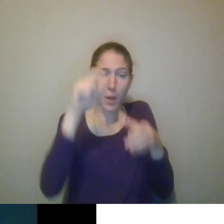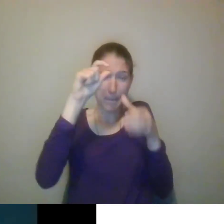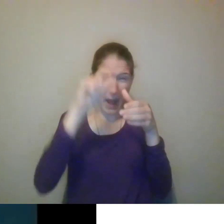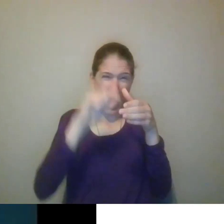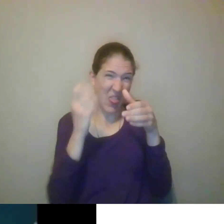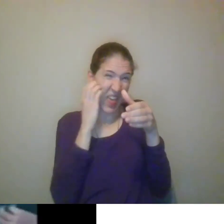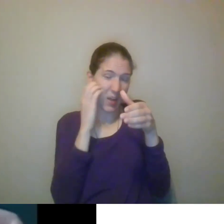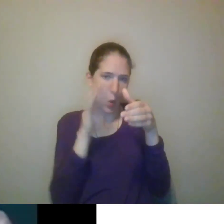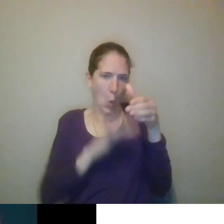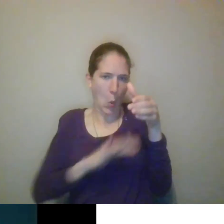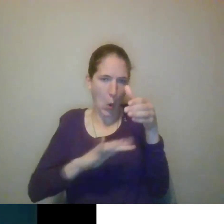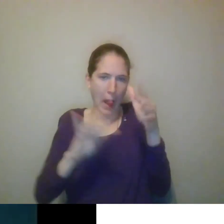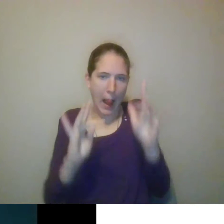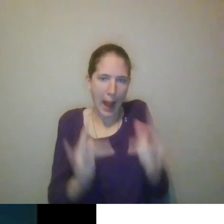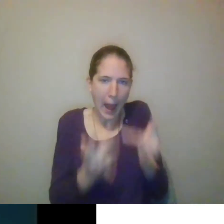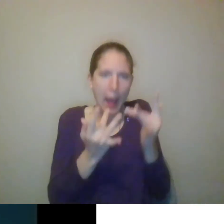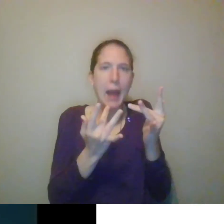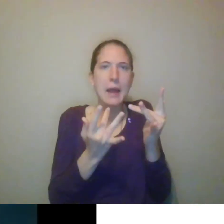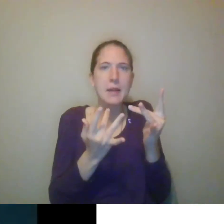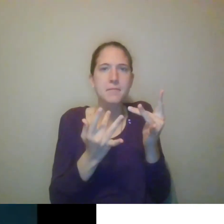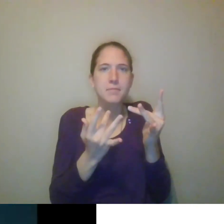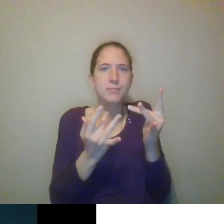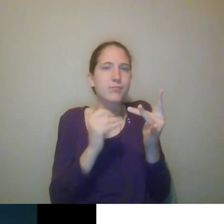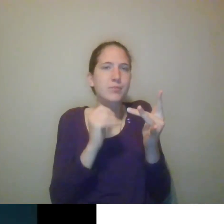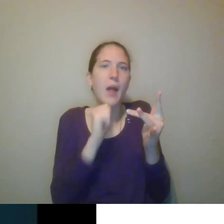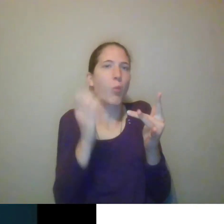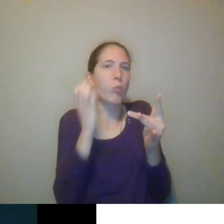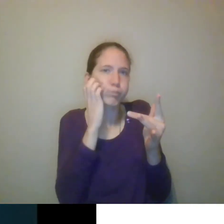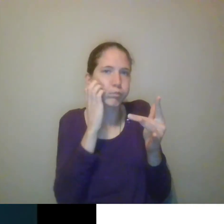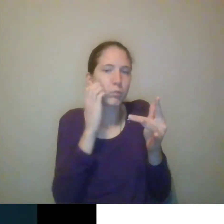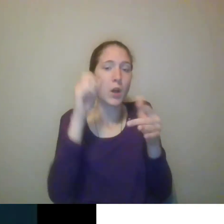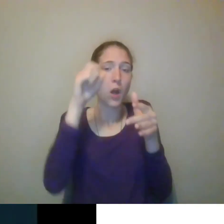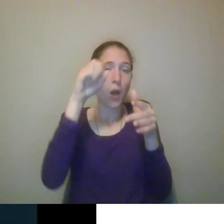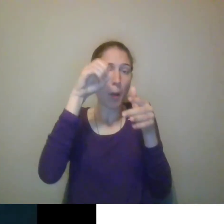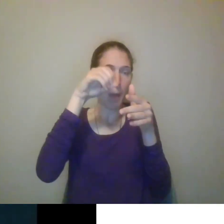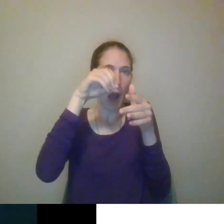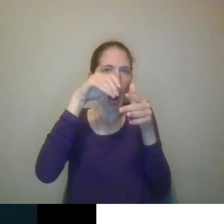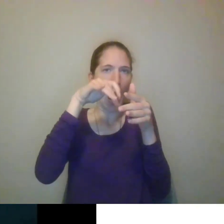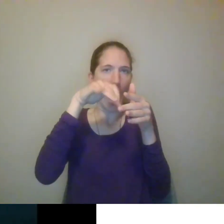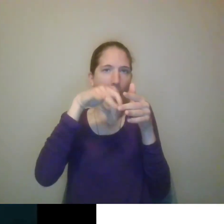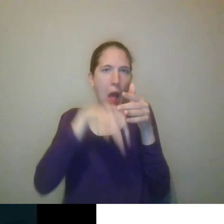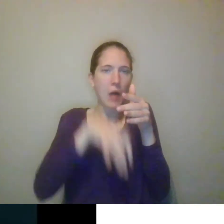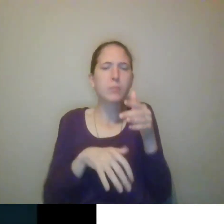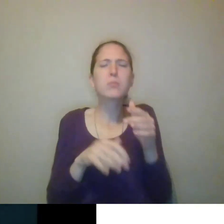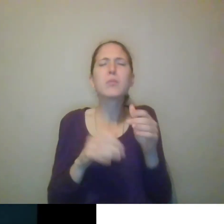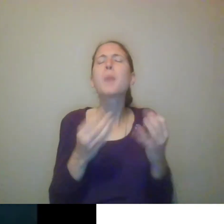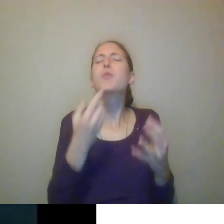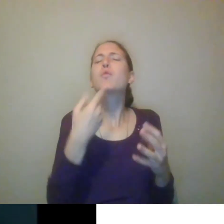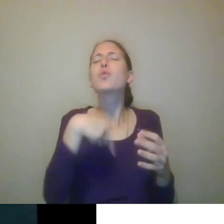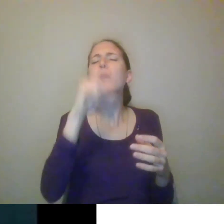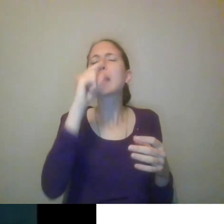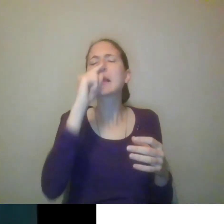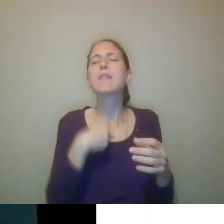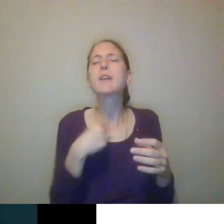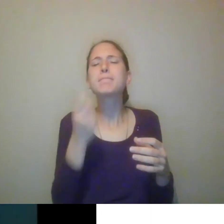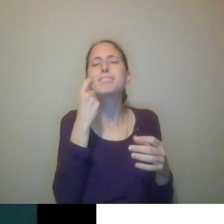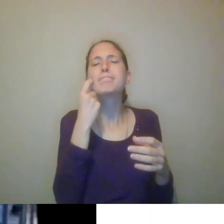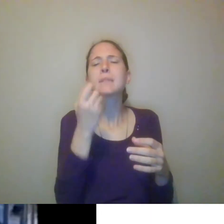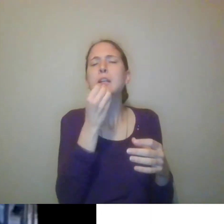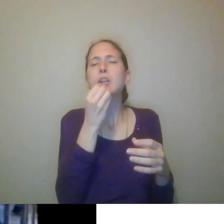the definition of diffusion. All right. Now, how many people had turkey dinner for